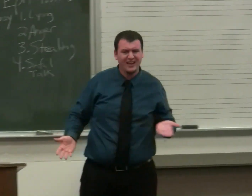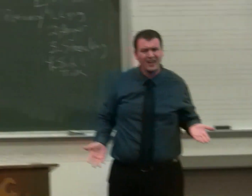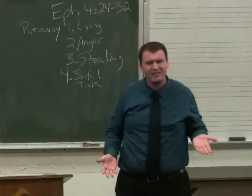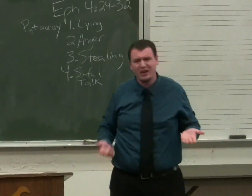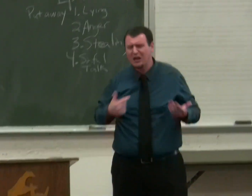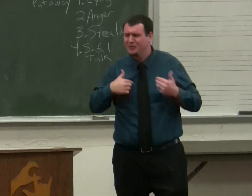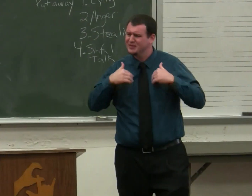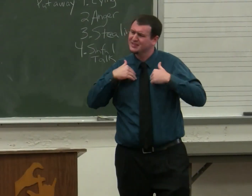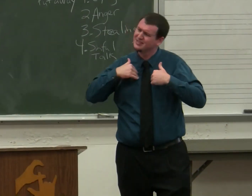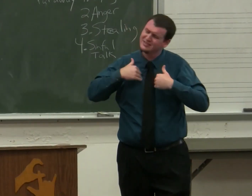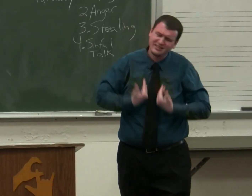Forgiveness.